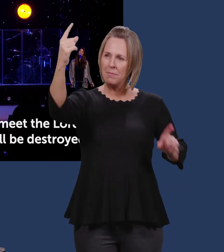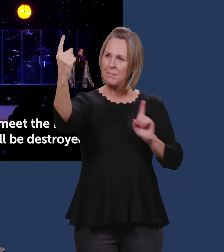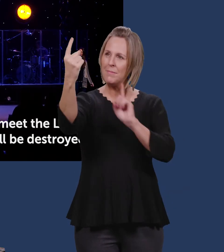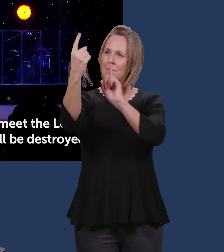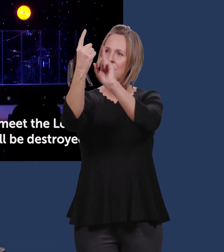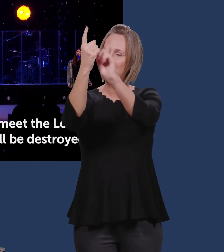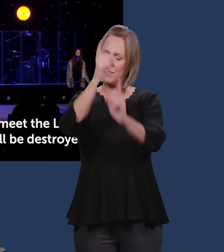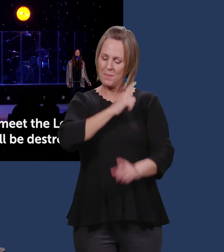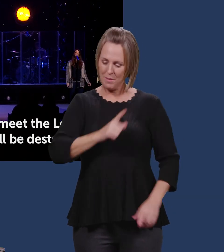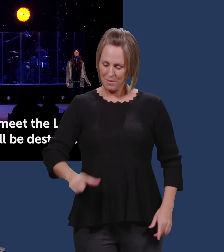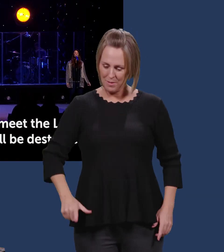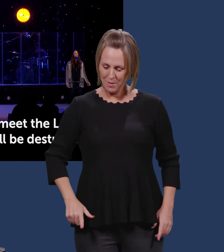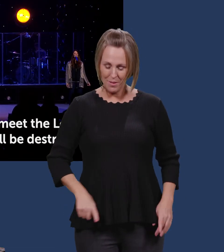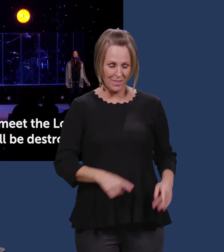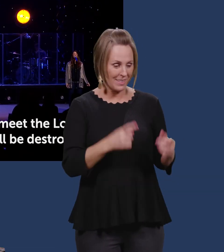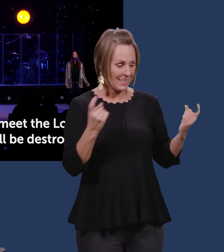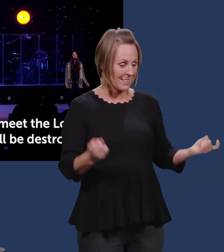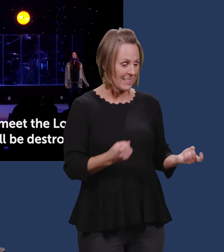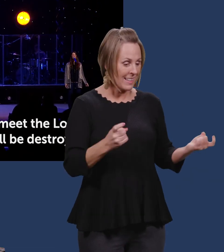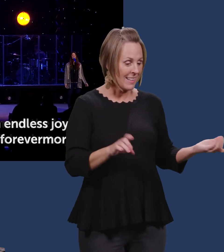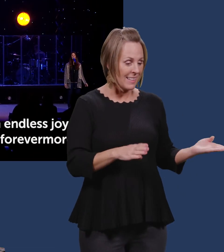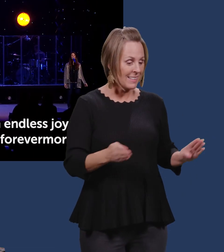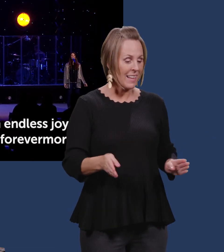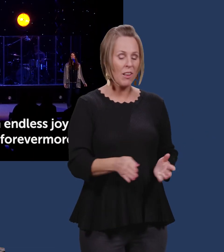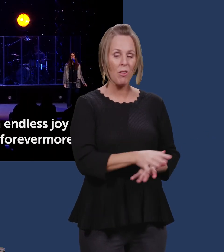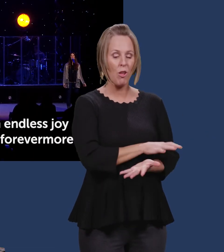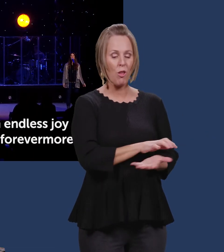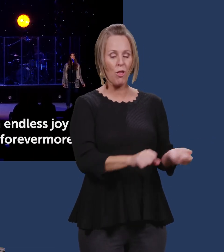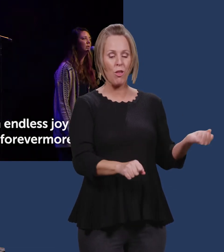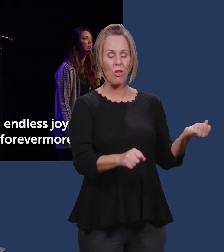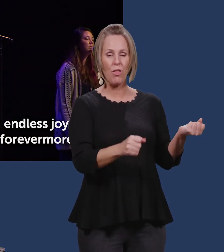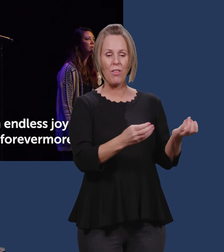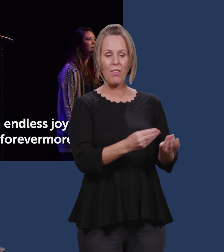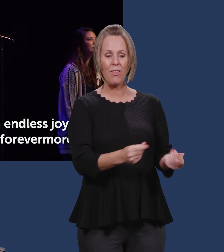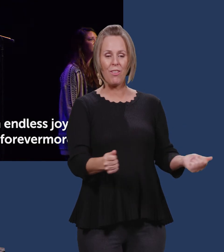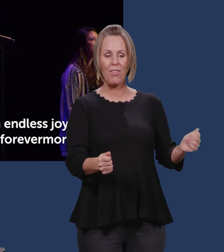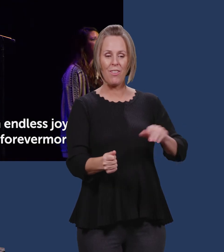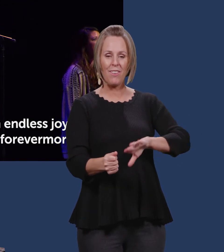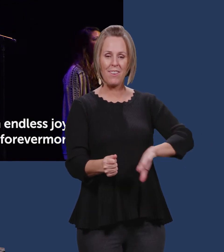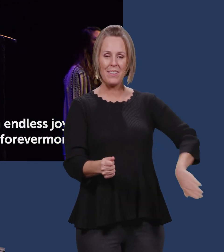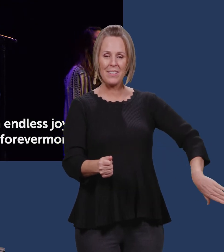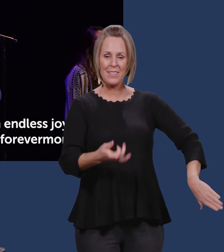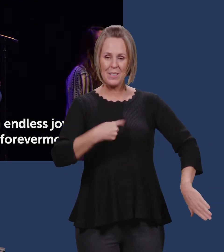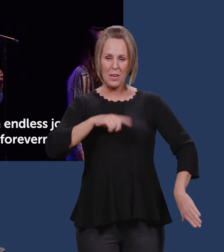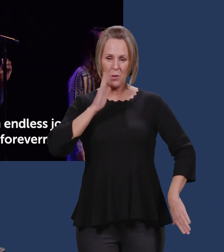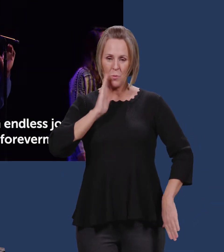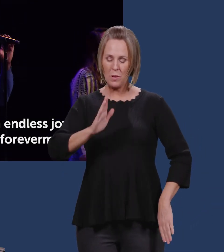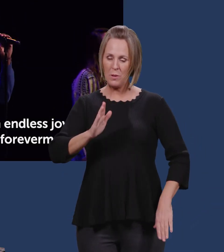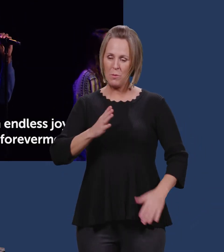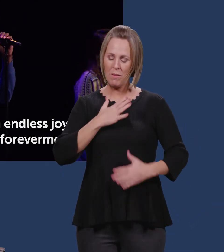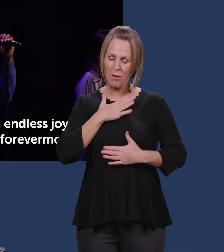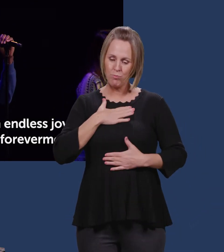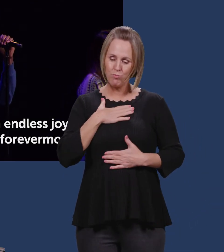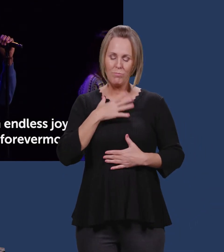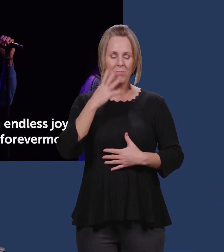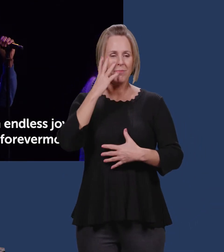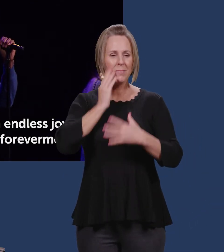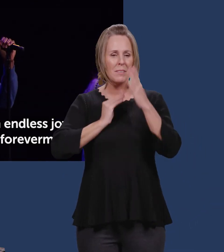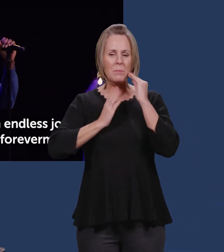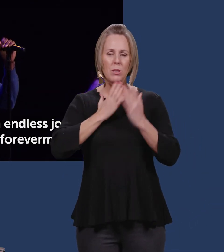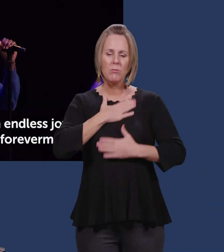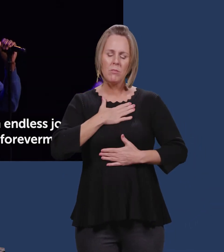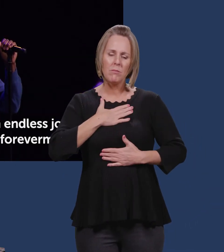and death will be destroyed. And we will feast in endless